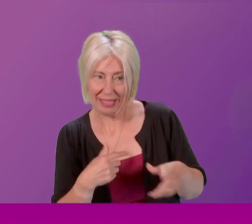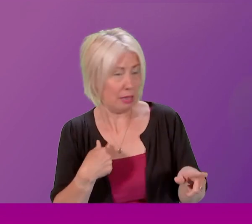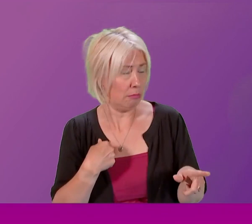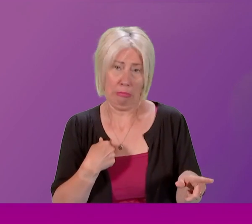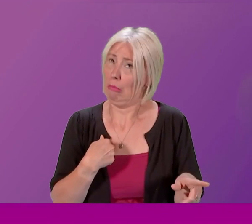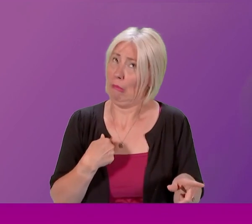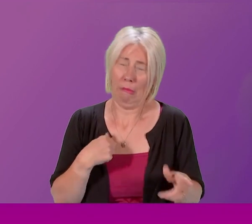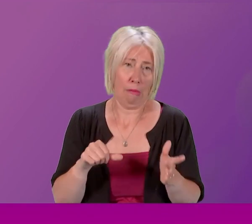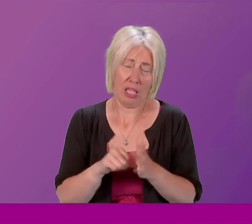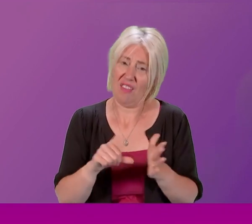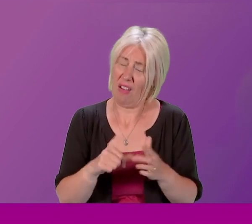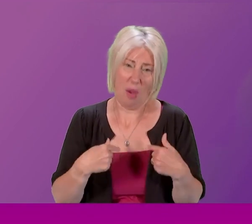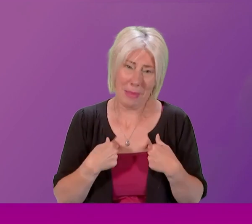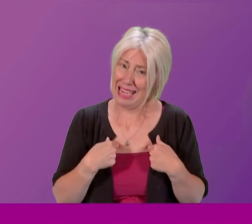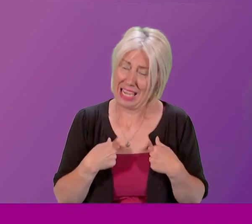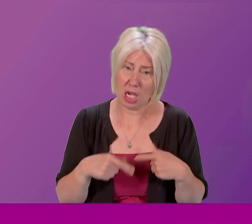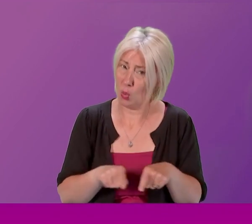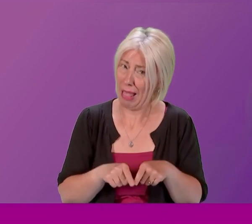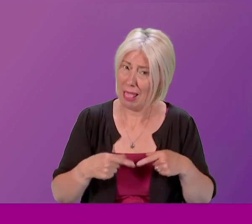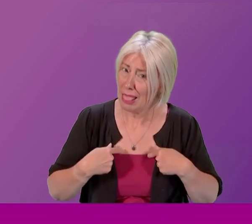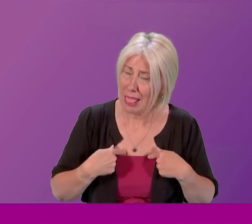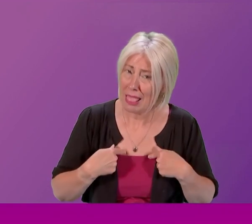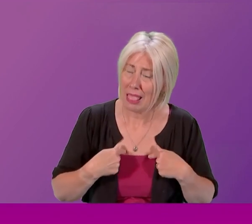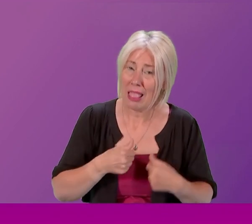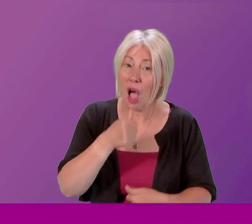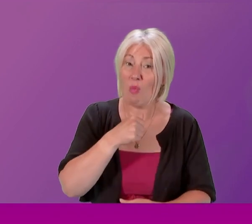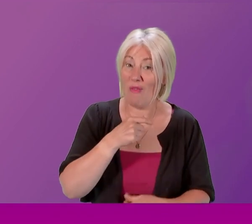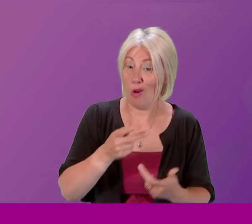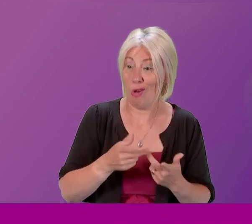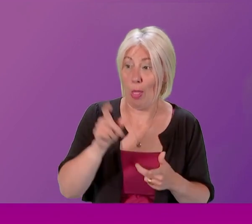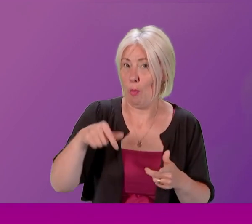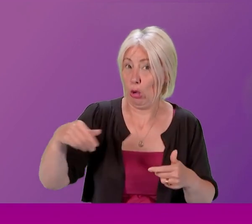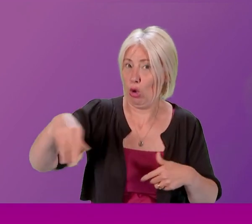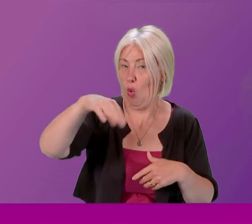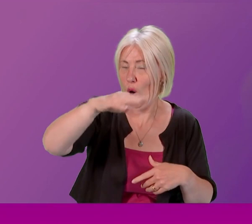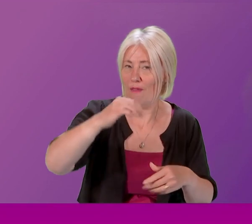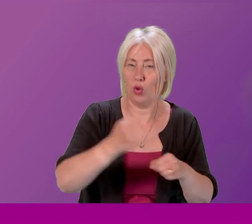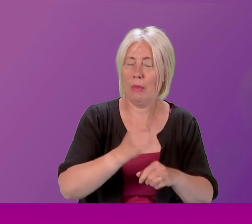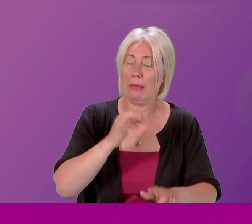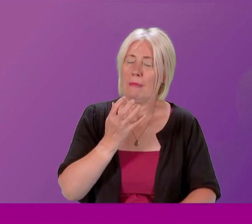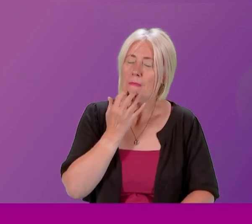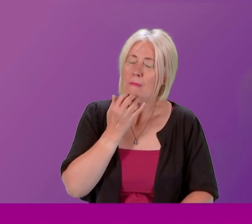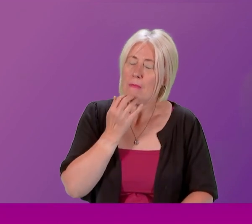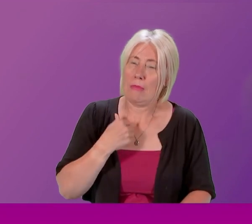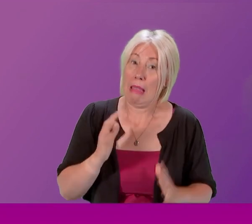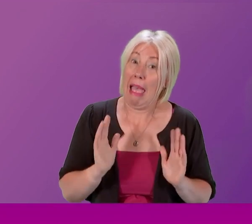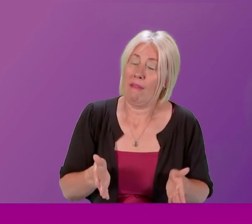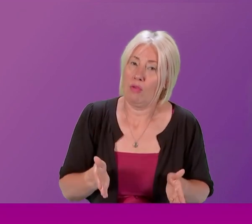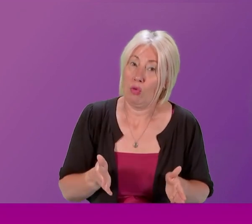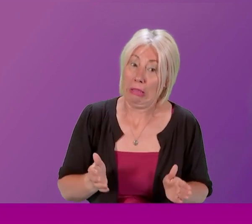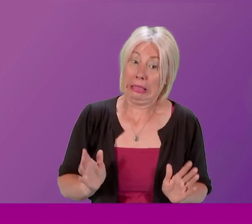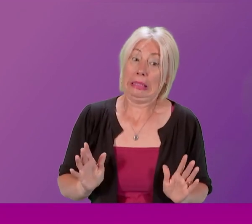that very difficult to do myself. I prefer other people doing it, but sometimes I have to do it. And